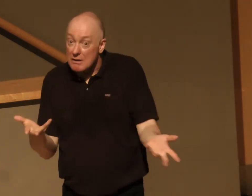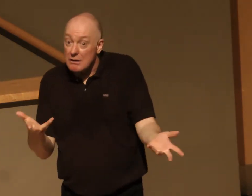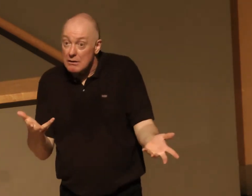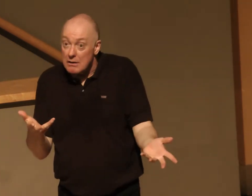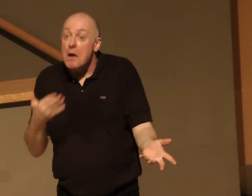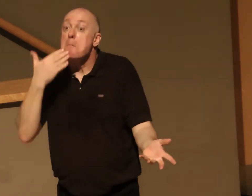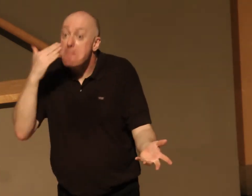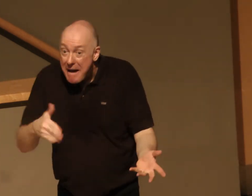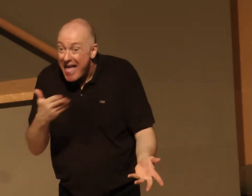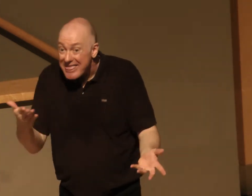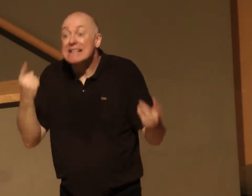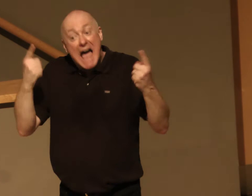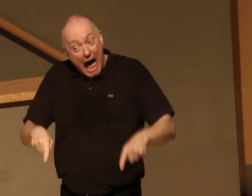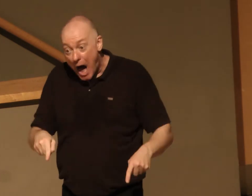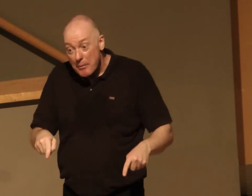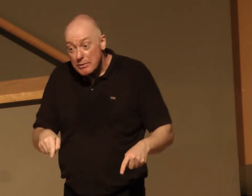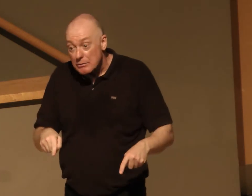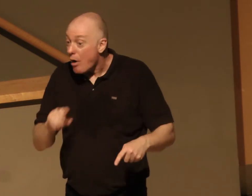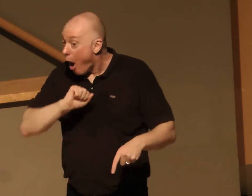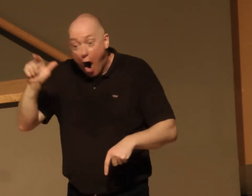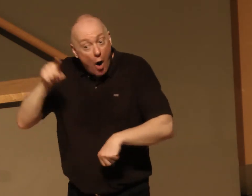bad things happen all the time